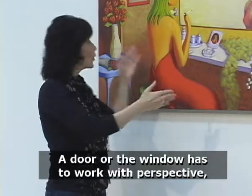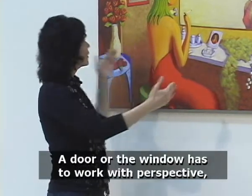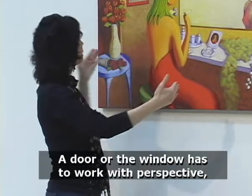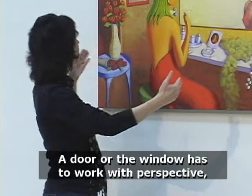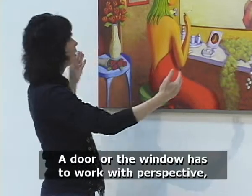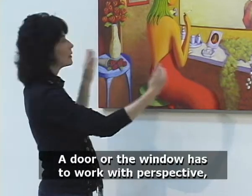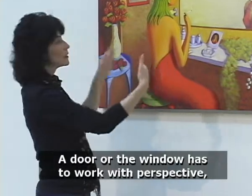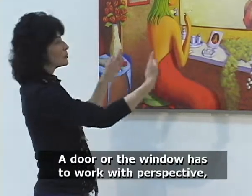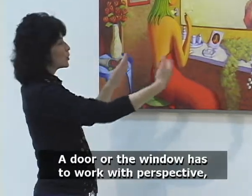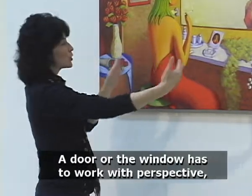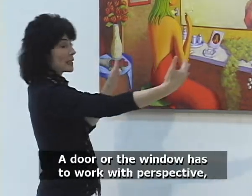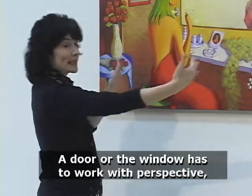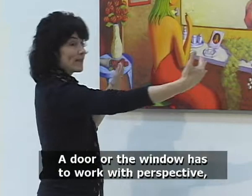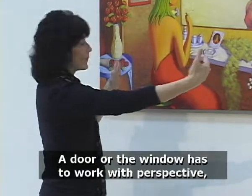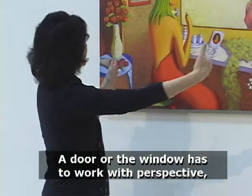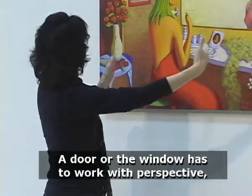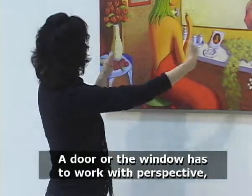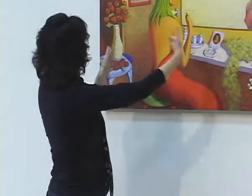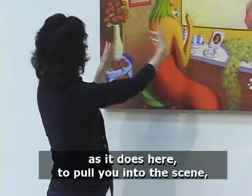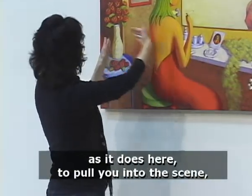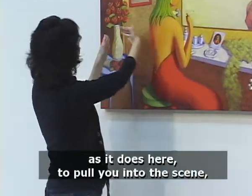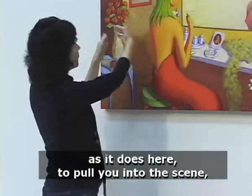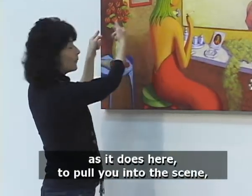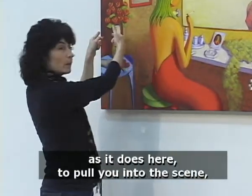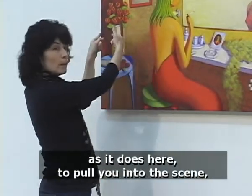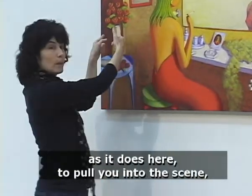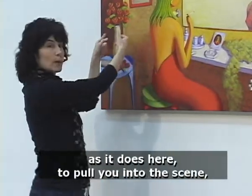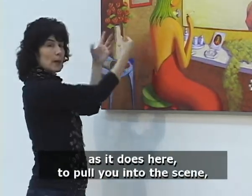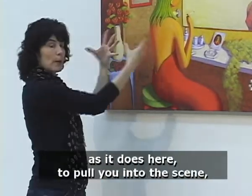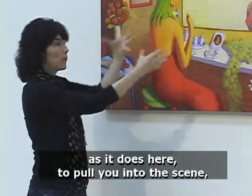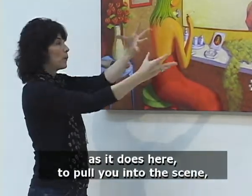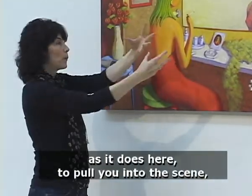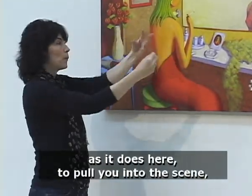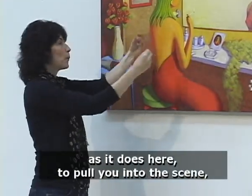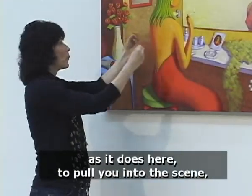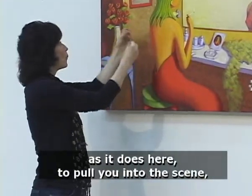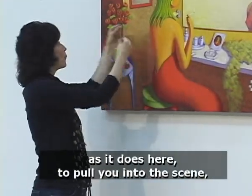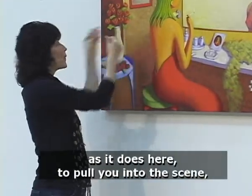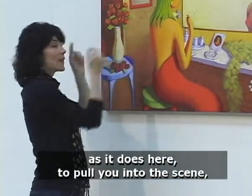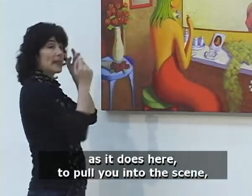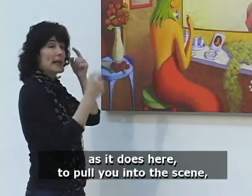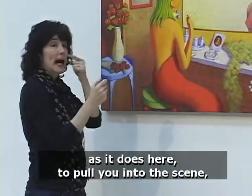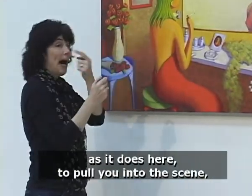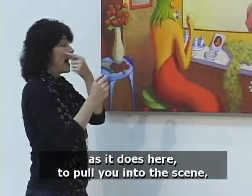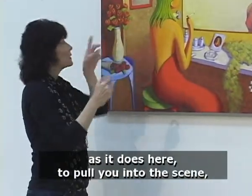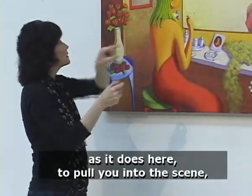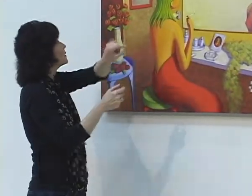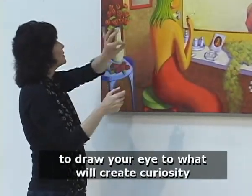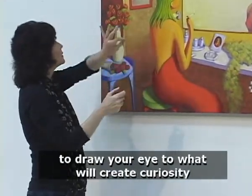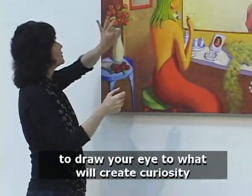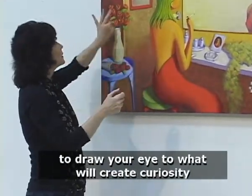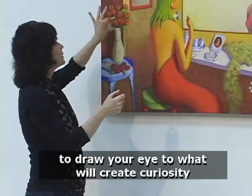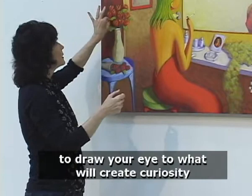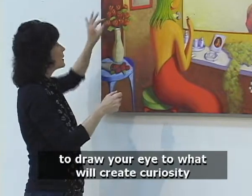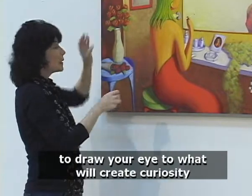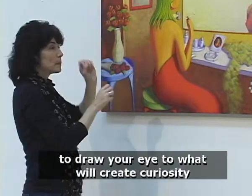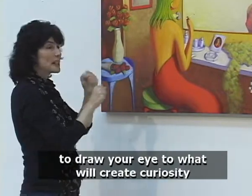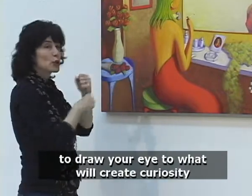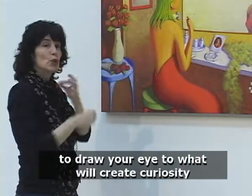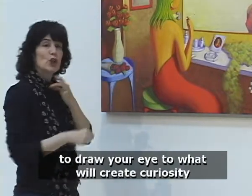has to work with perspective, as it does here, to pull you into the scene, to draw your eye to